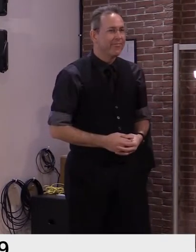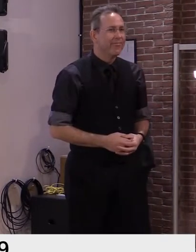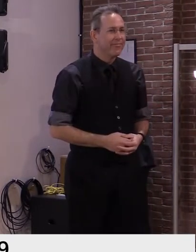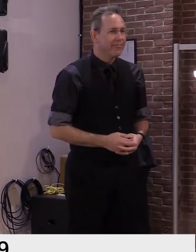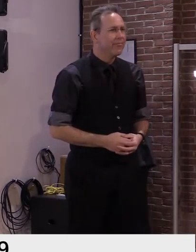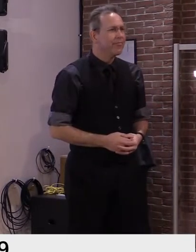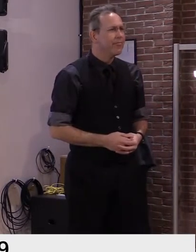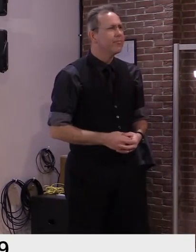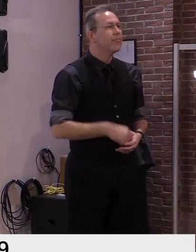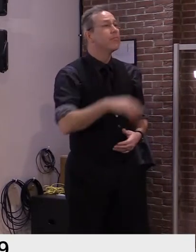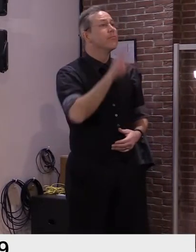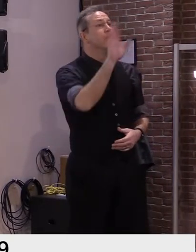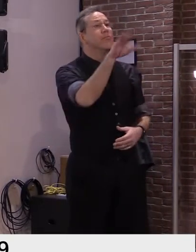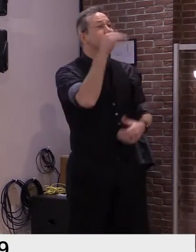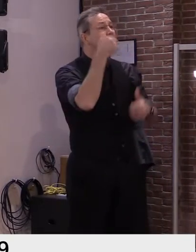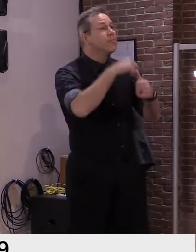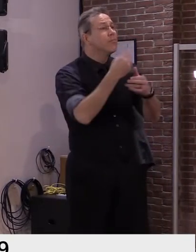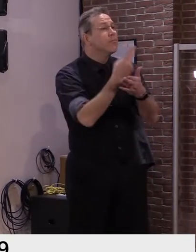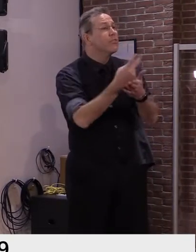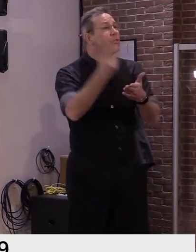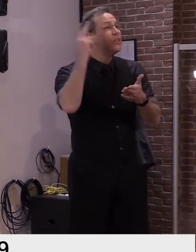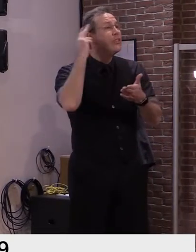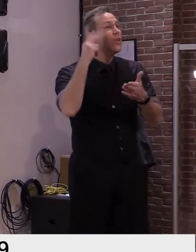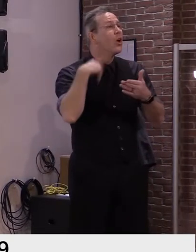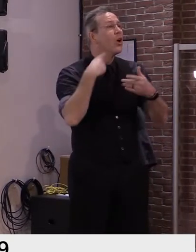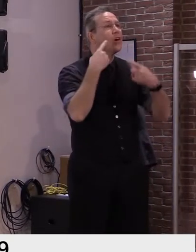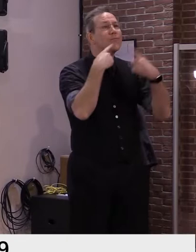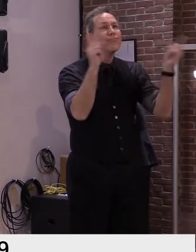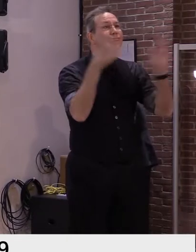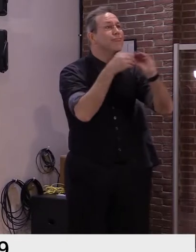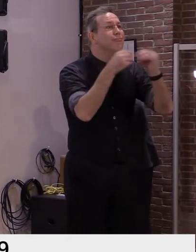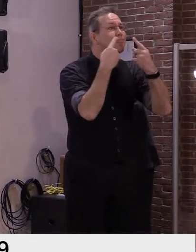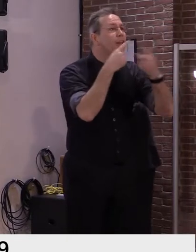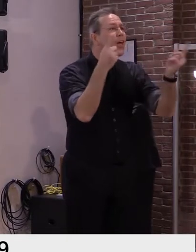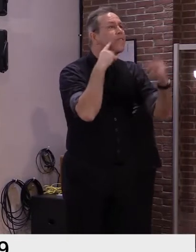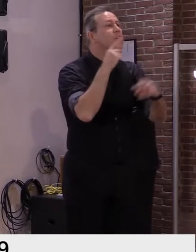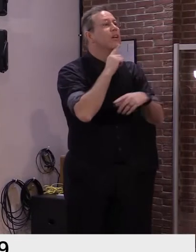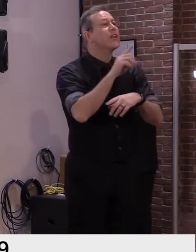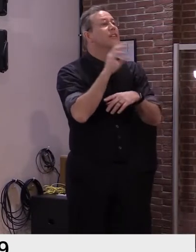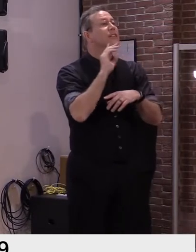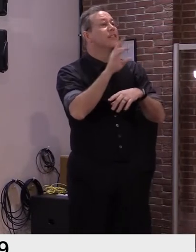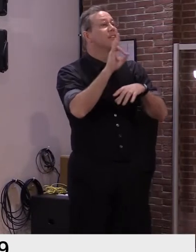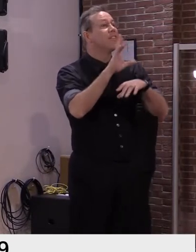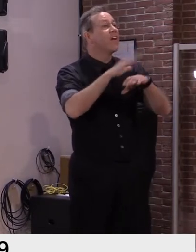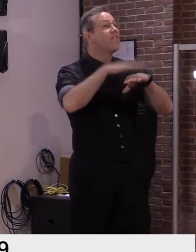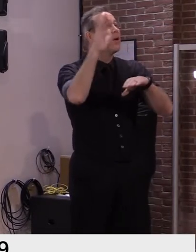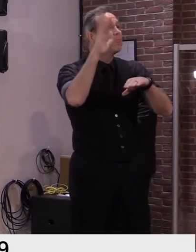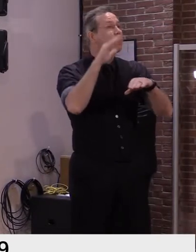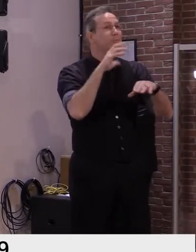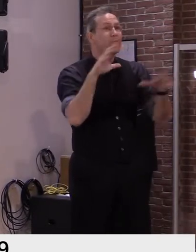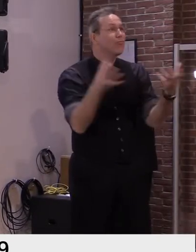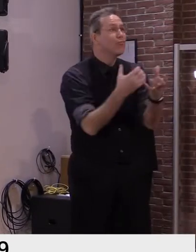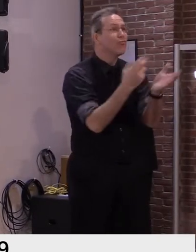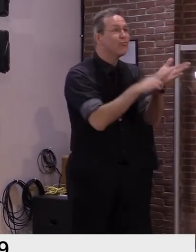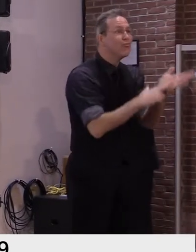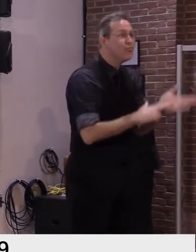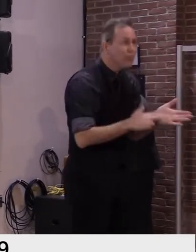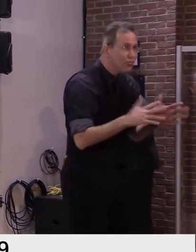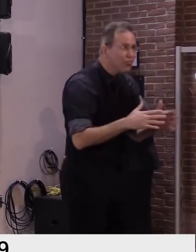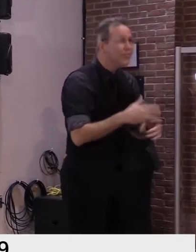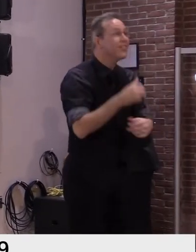2 weeks ago, we opened vaccinations to those 70 and older, and yesterday, the 65-plus